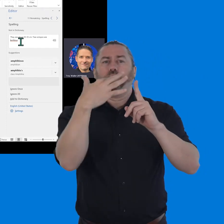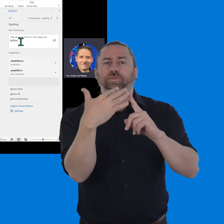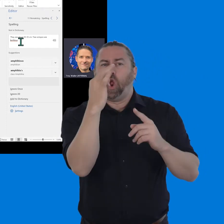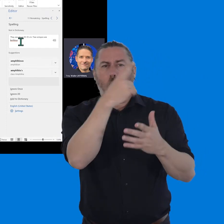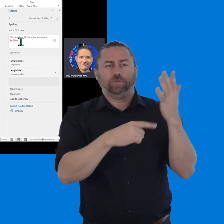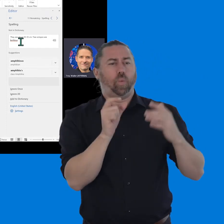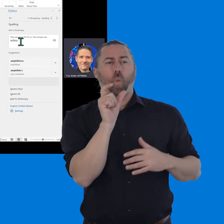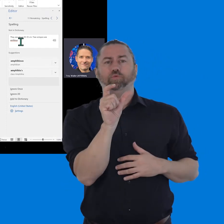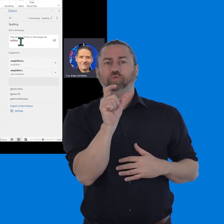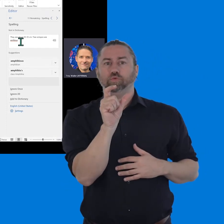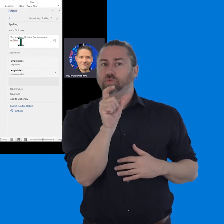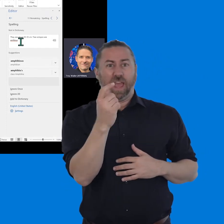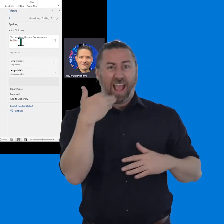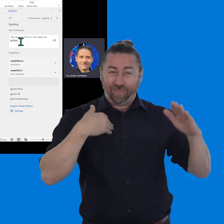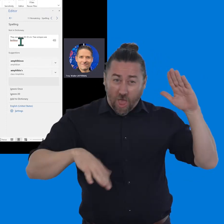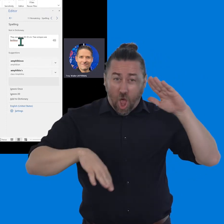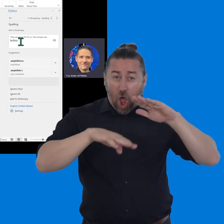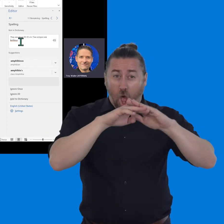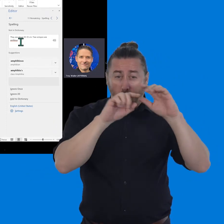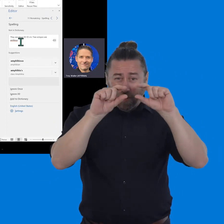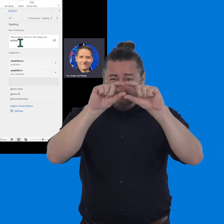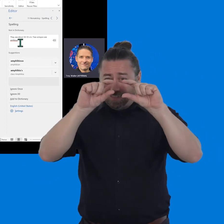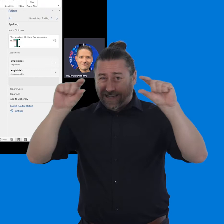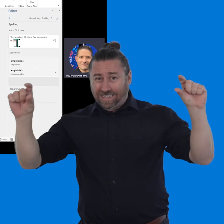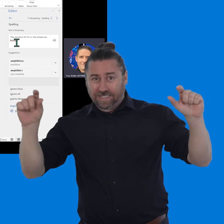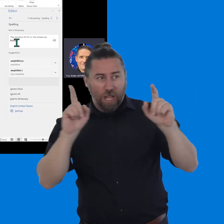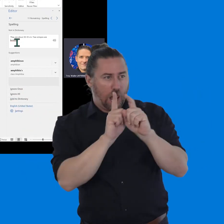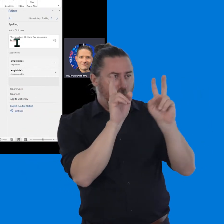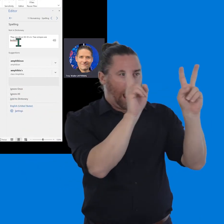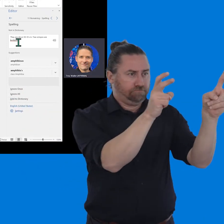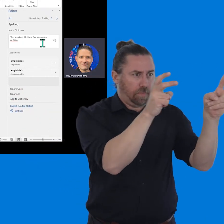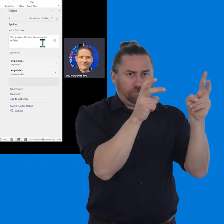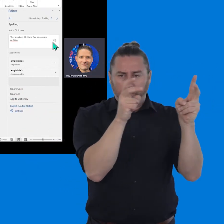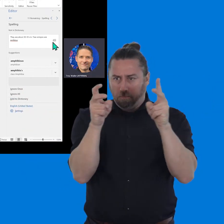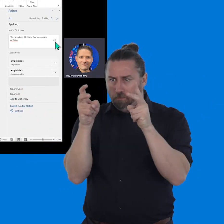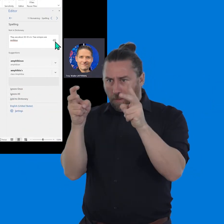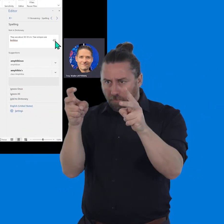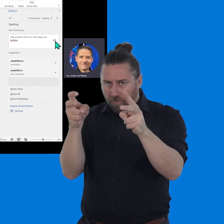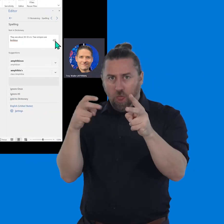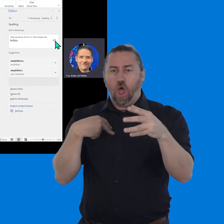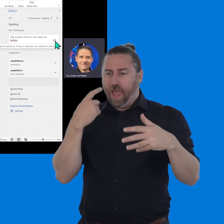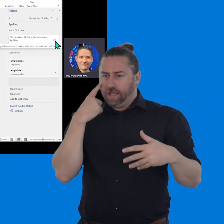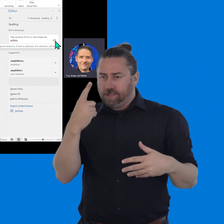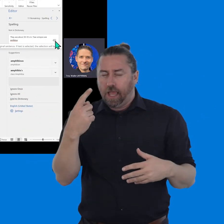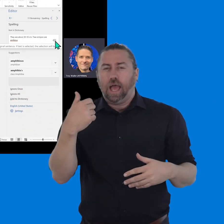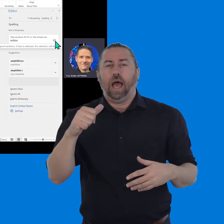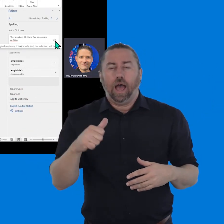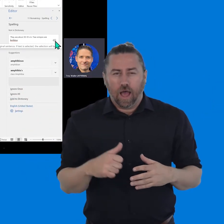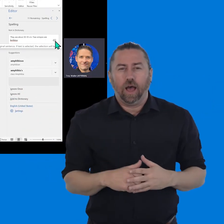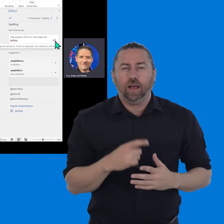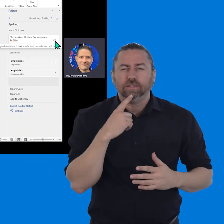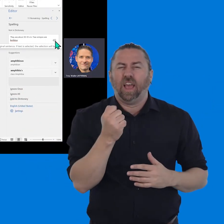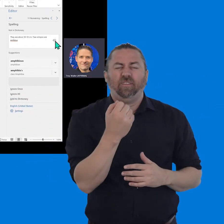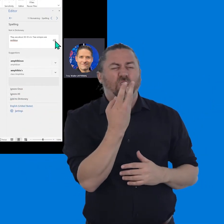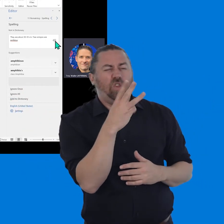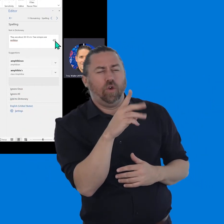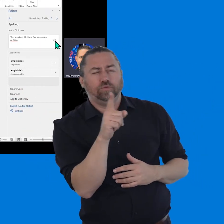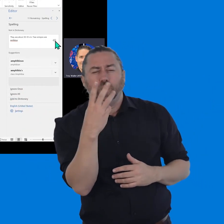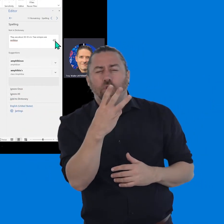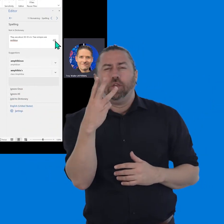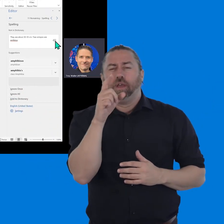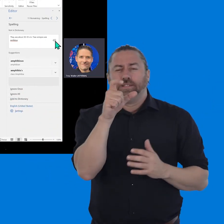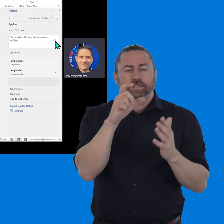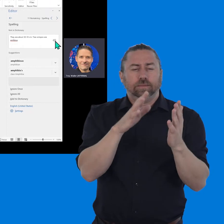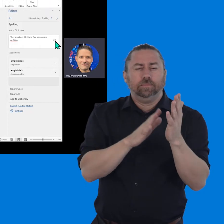of the sentence, right? So rather than just the word, it's actually showing me the entire sentence, and I can listen to that and hear the error. They